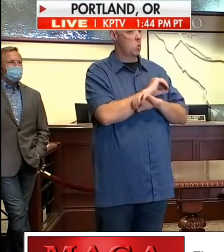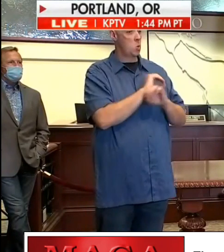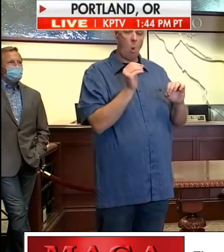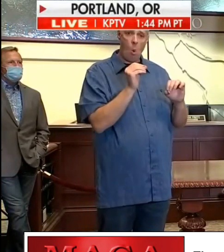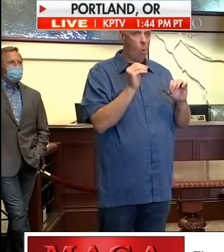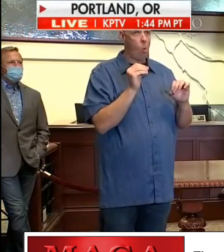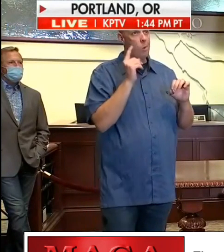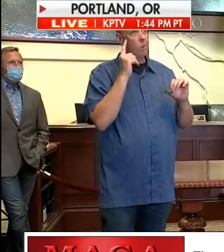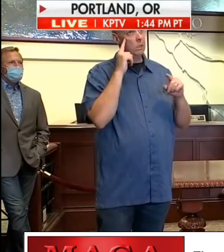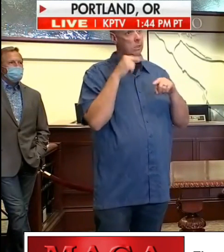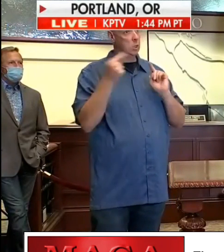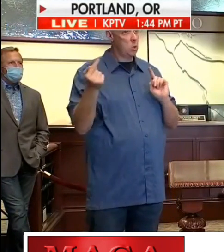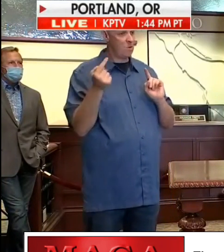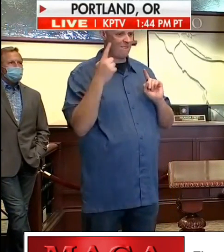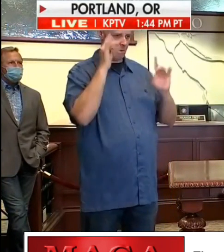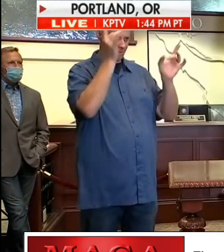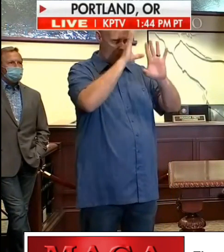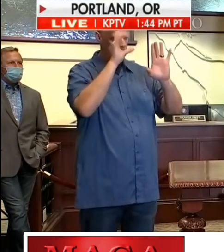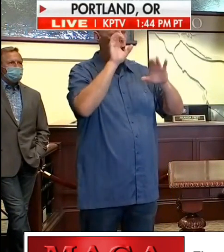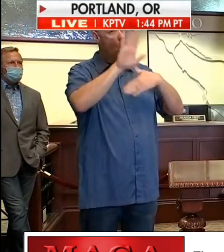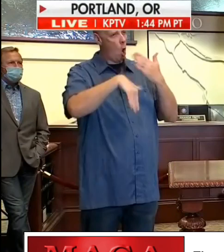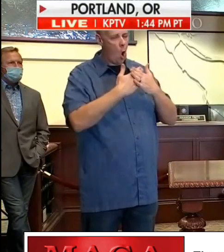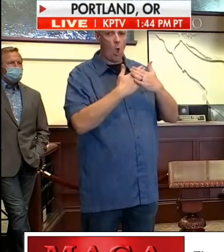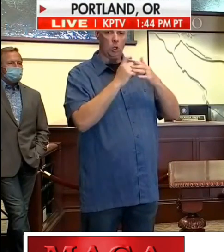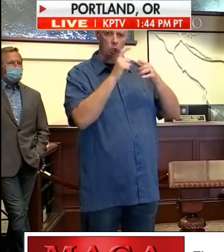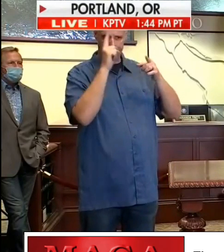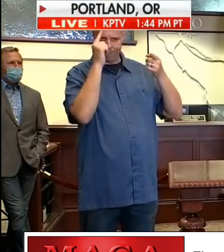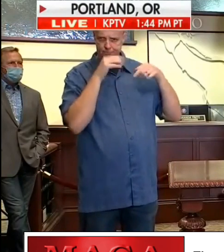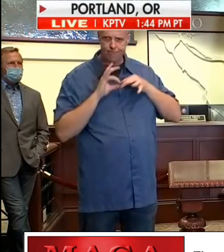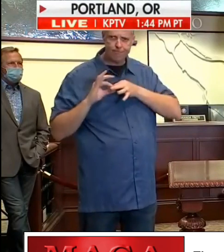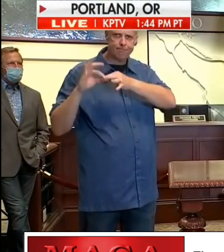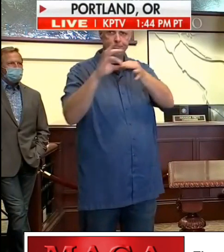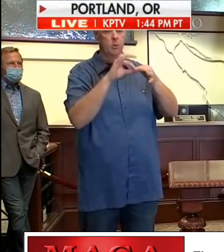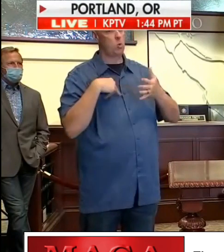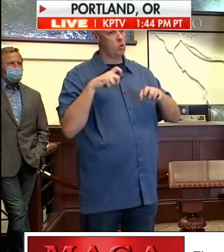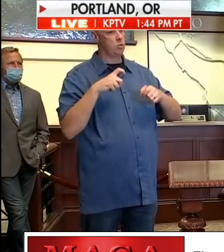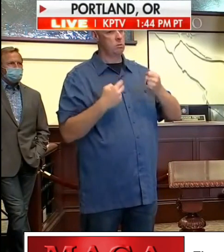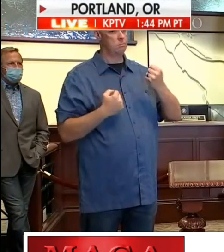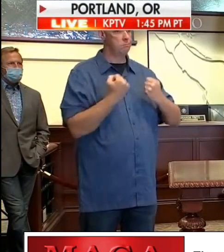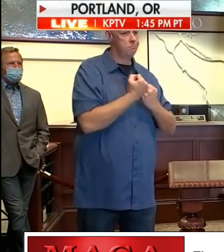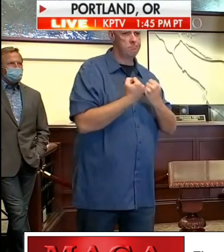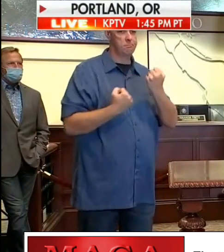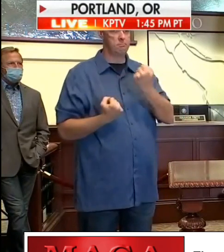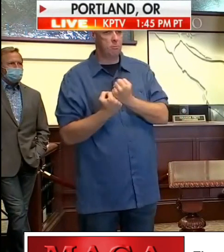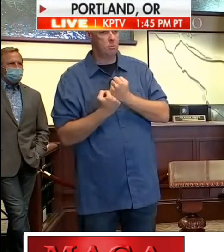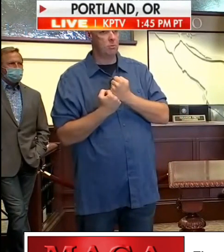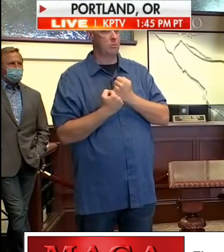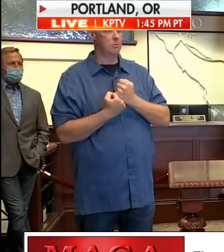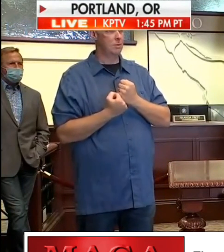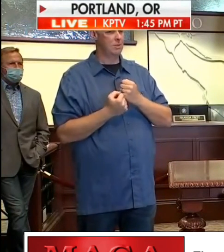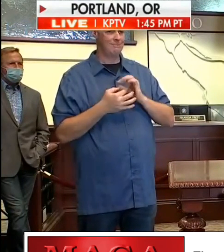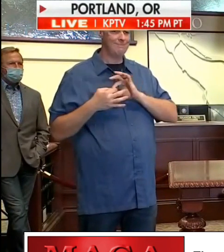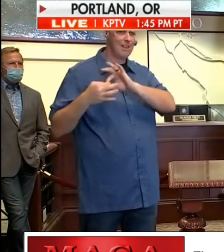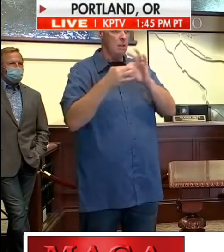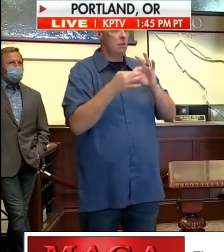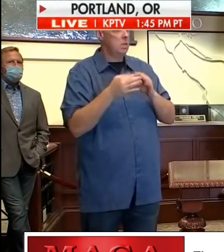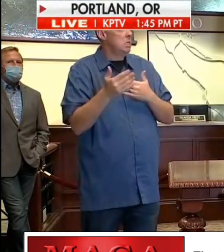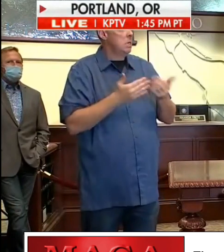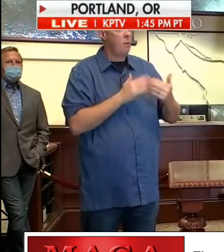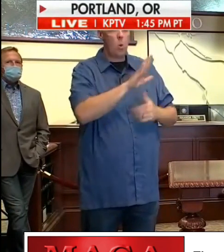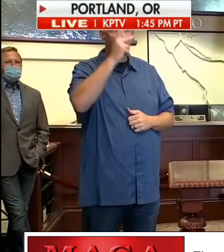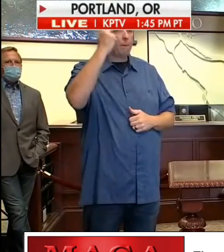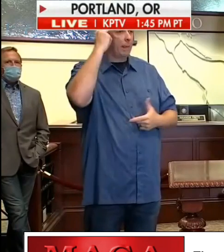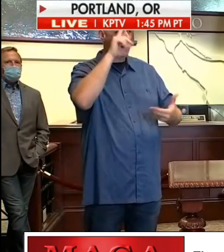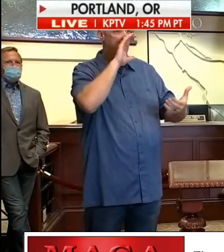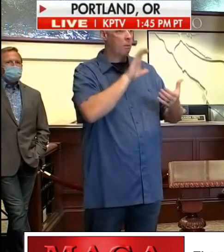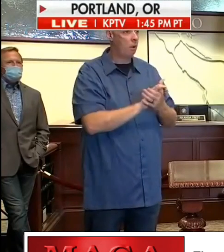opinion, is when it comes to violence. We should all stand together. And it doesn't matter what our political affiliations are,